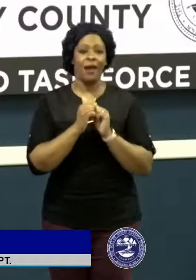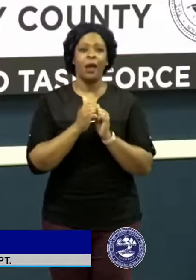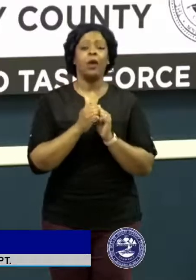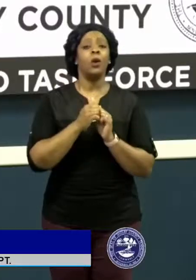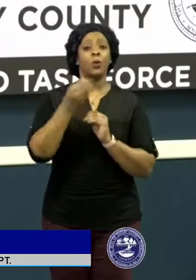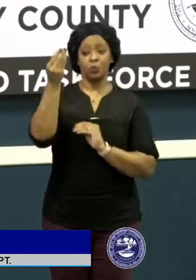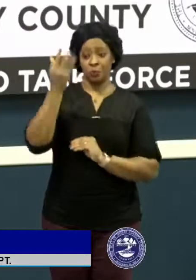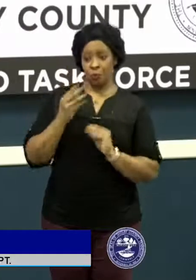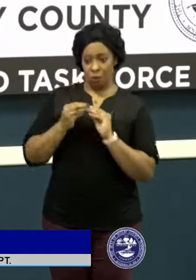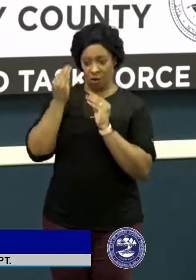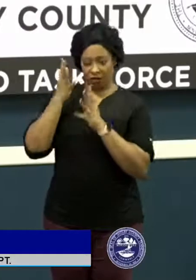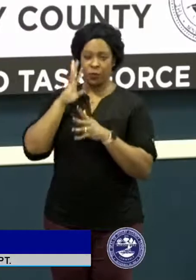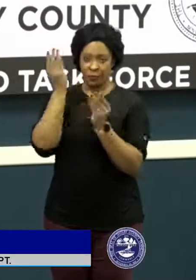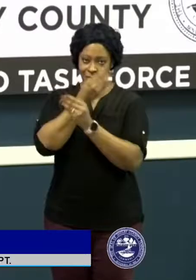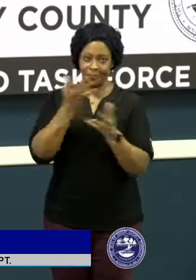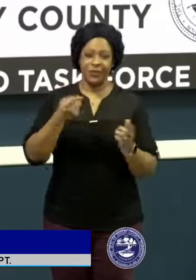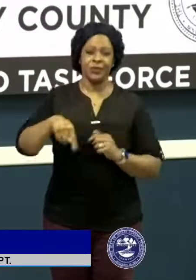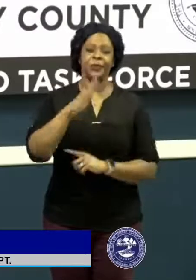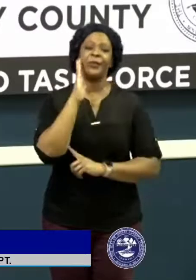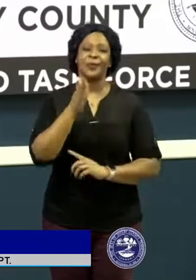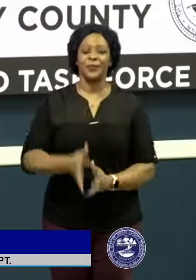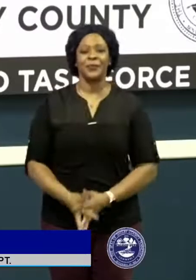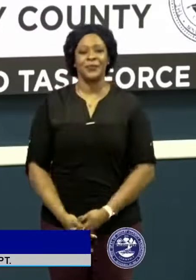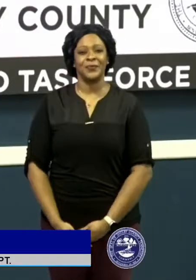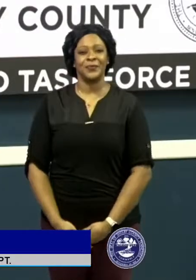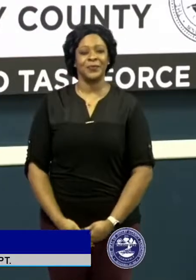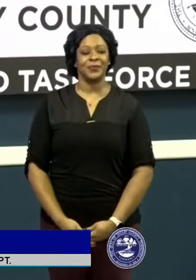more information, we'll pass it on.